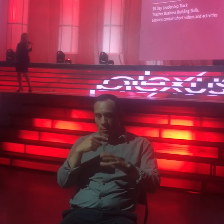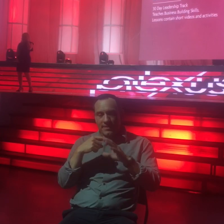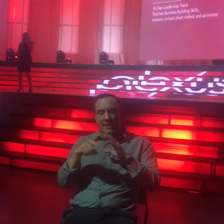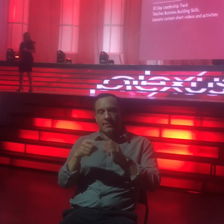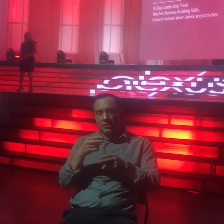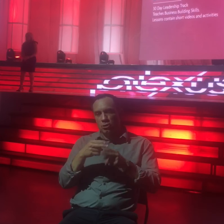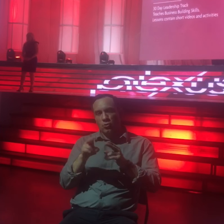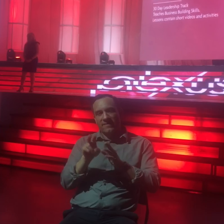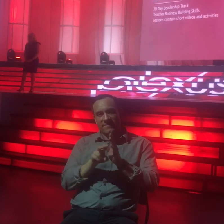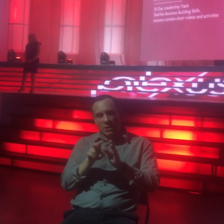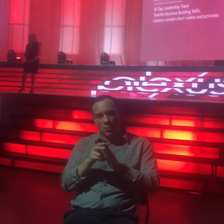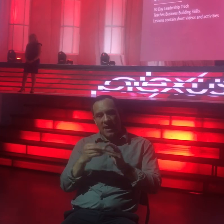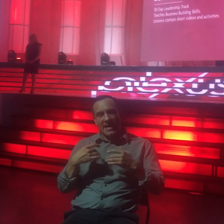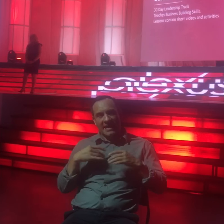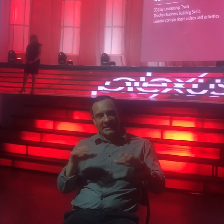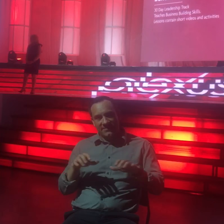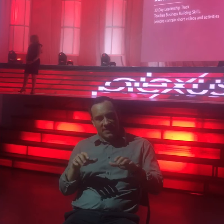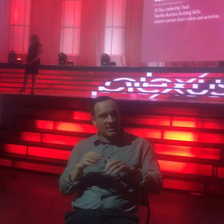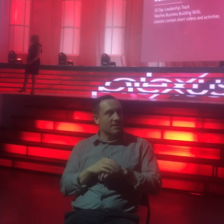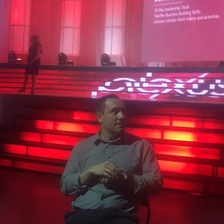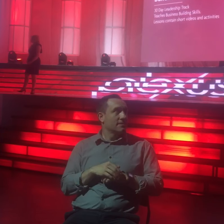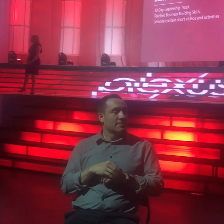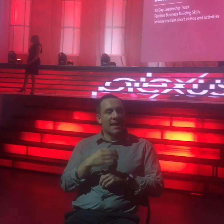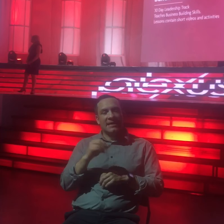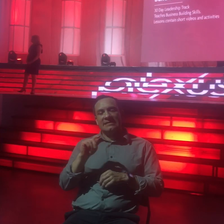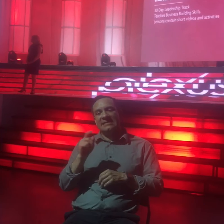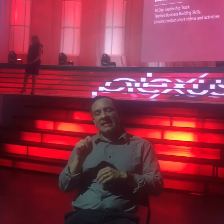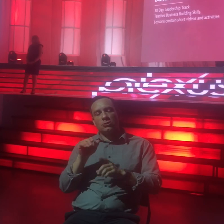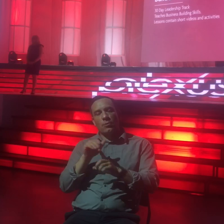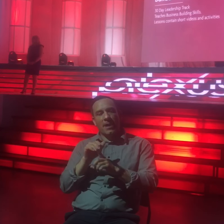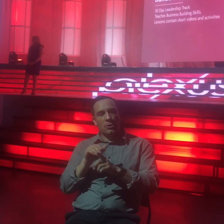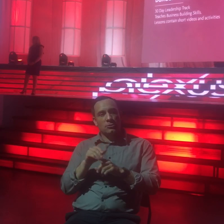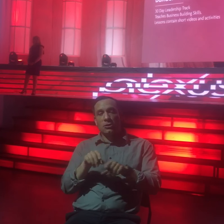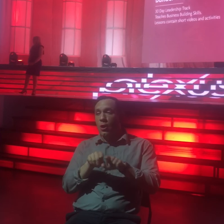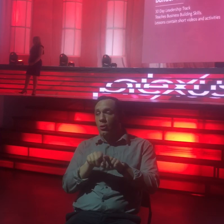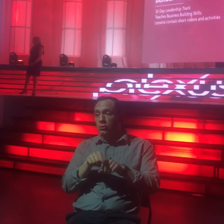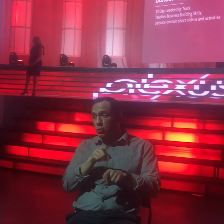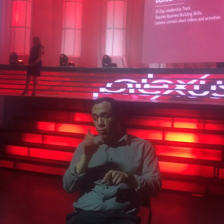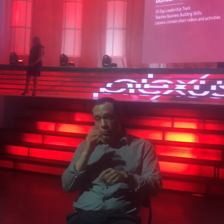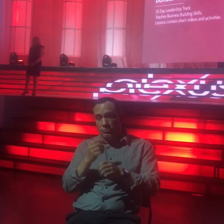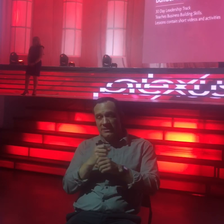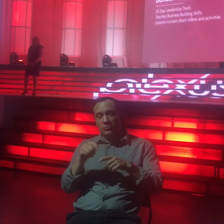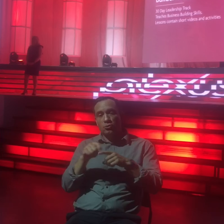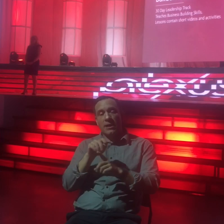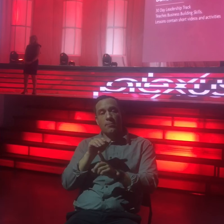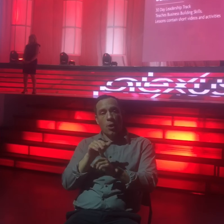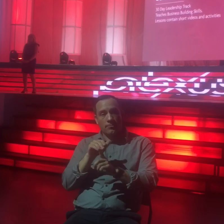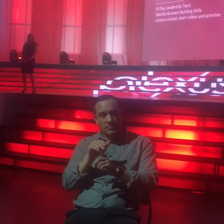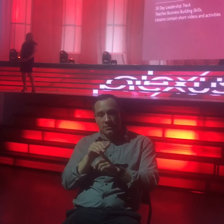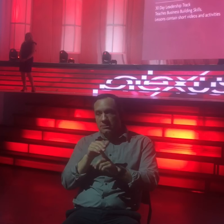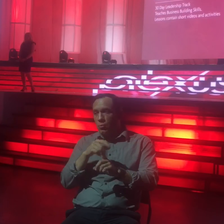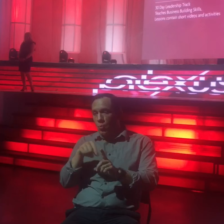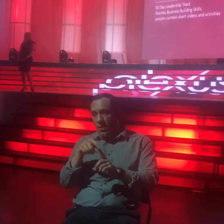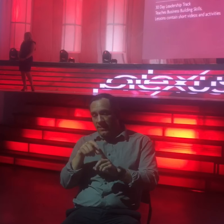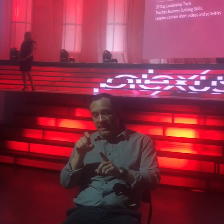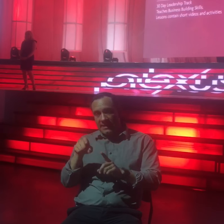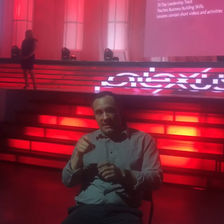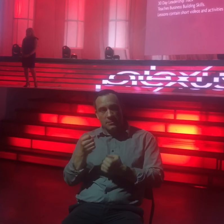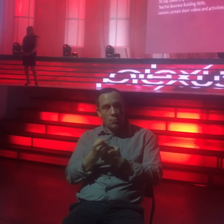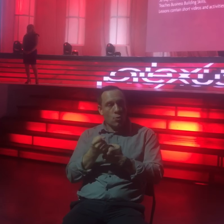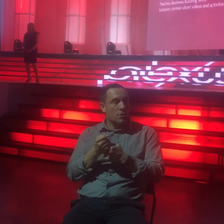and an activity, followed by text reminders. You'll also receive training prompts to provide the timely support they need.